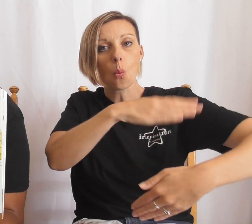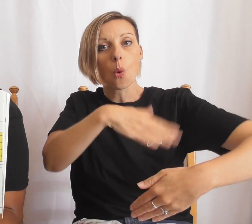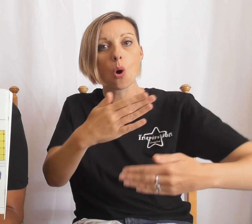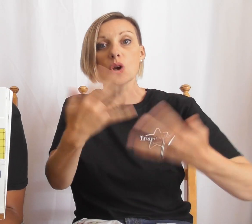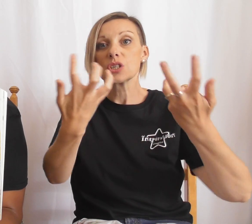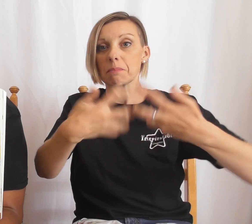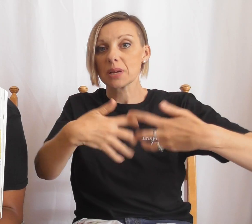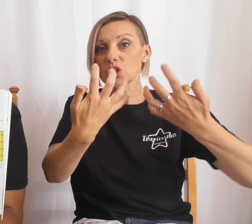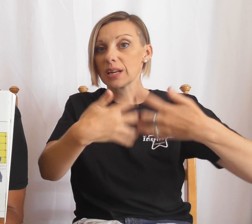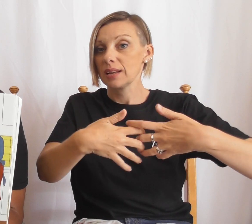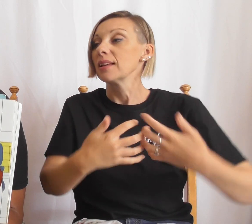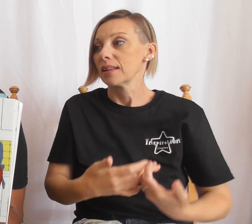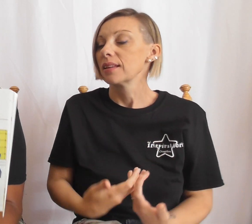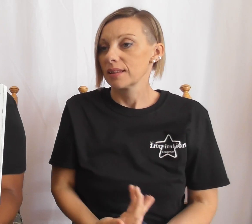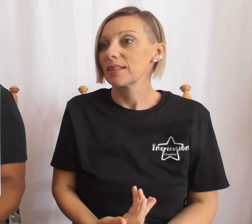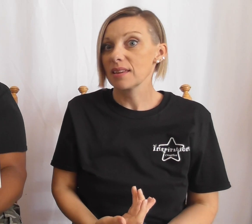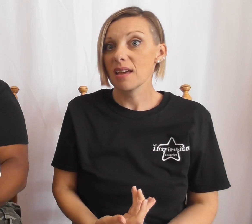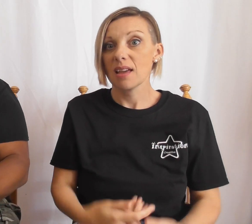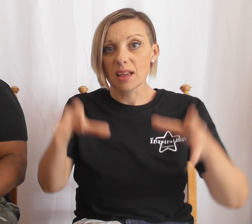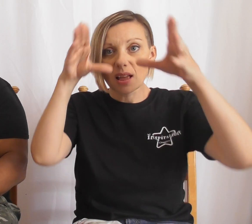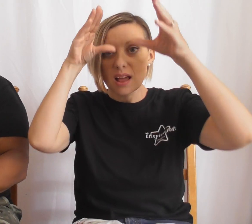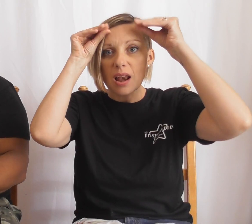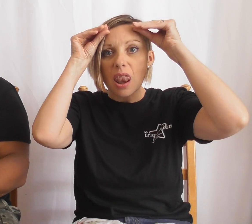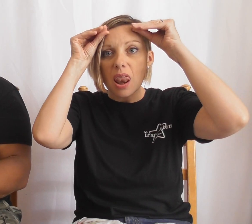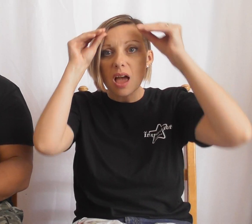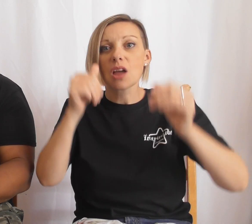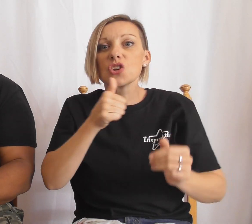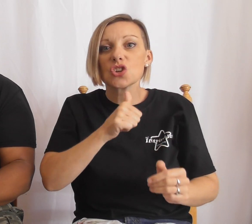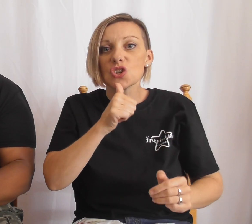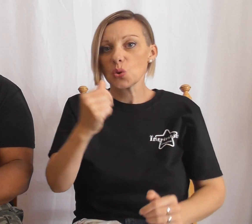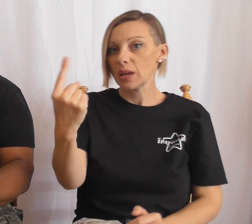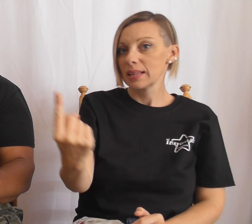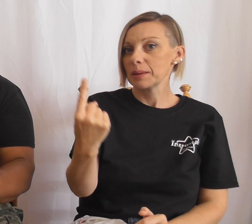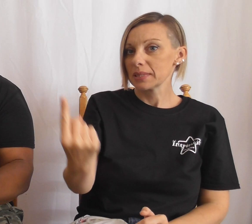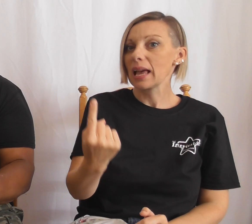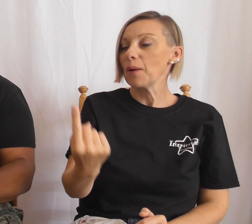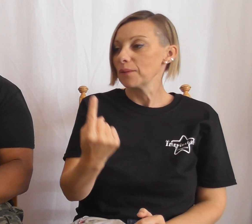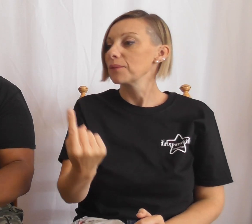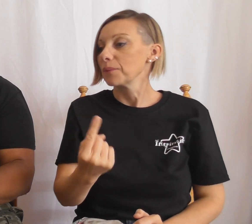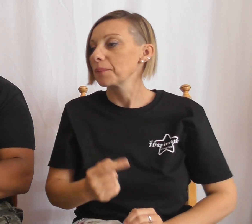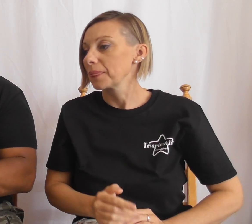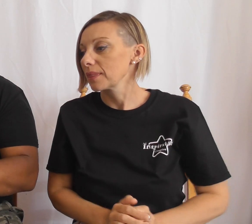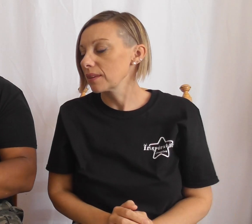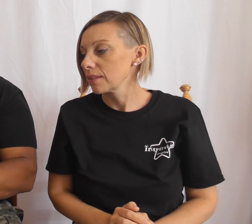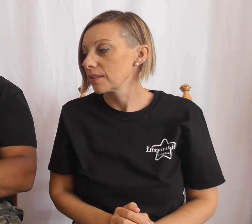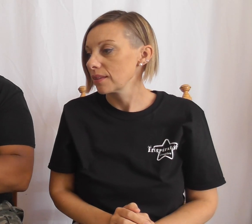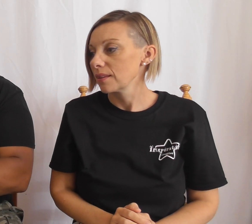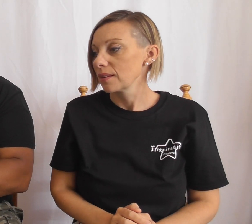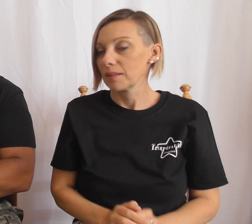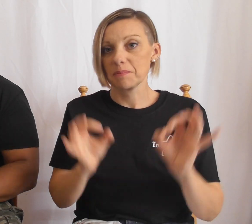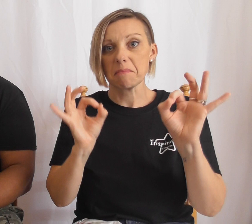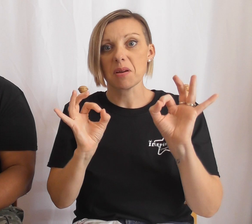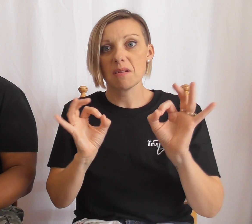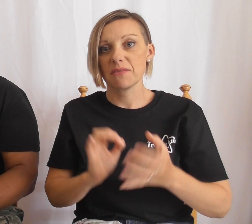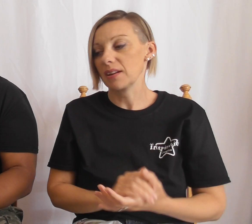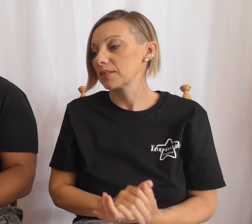So that's the best thing, isn't it? If you learn to use the washing machine, you can wash your clothes whenever you want. And don't rely on somebody